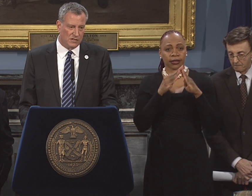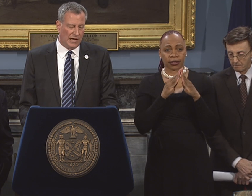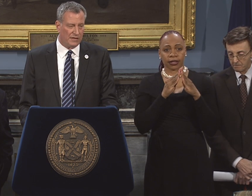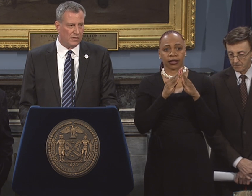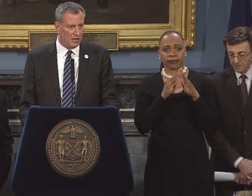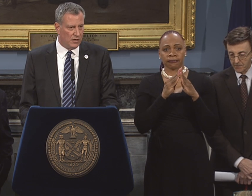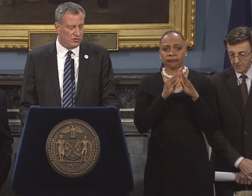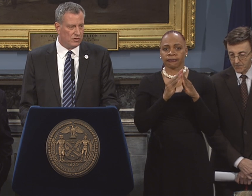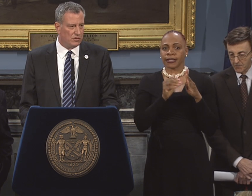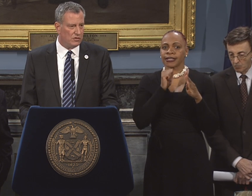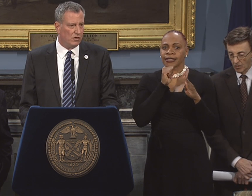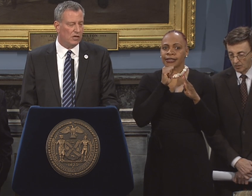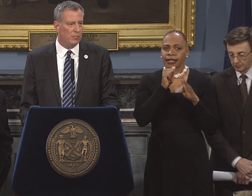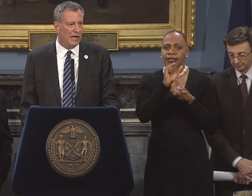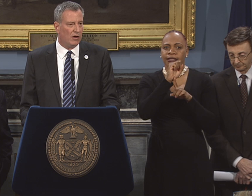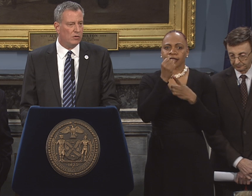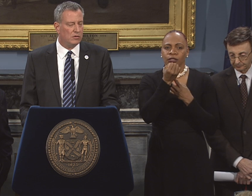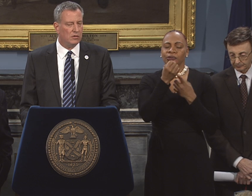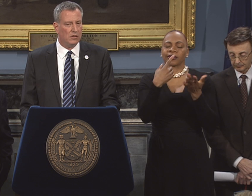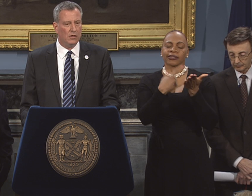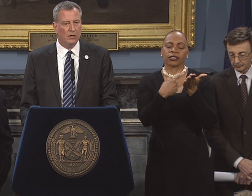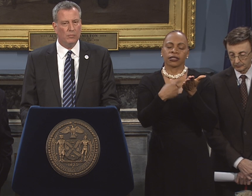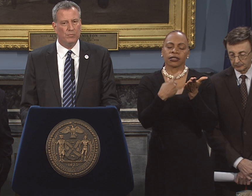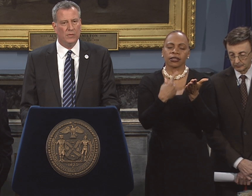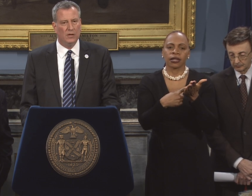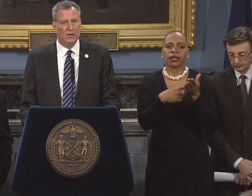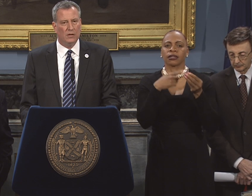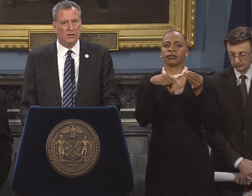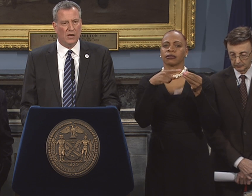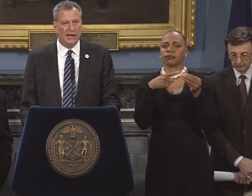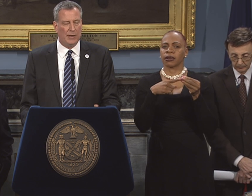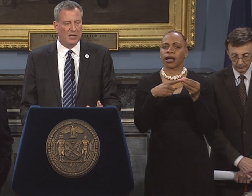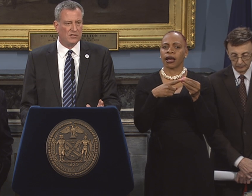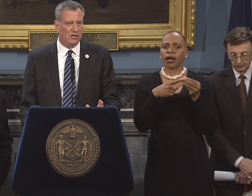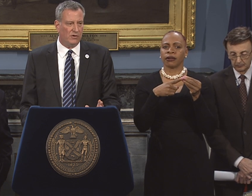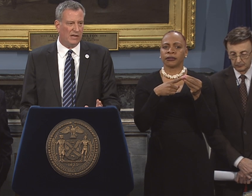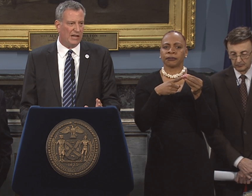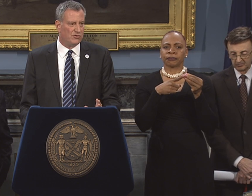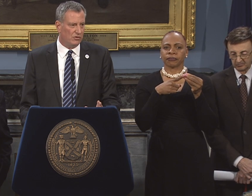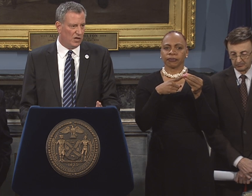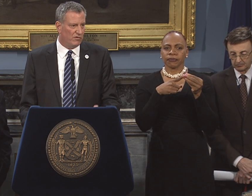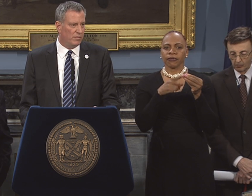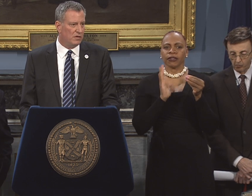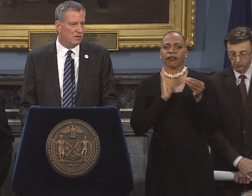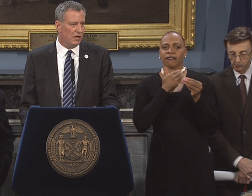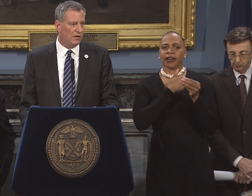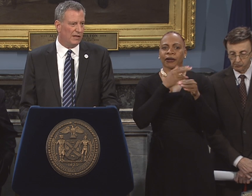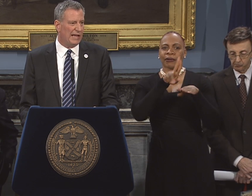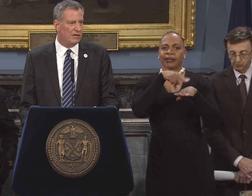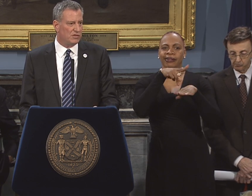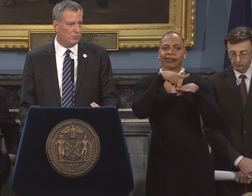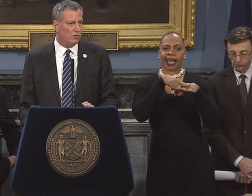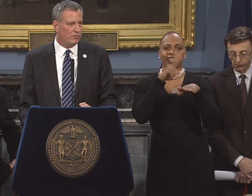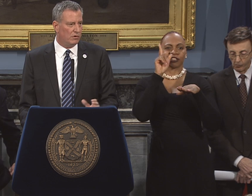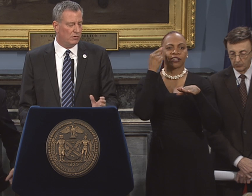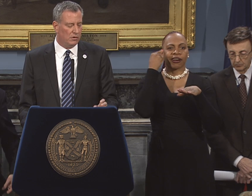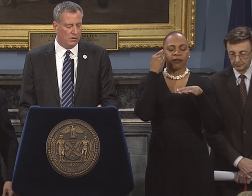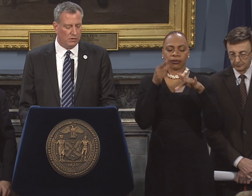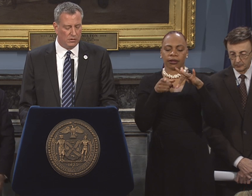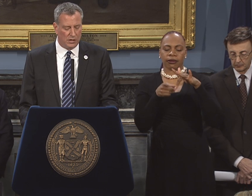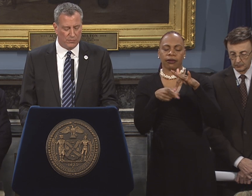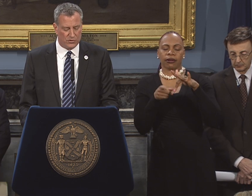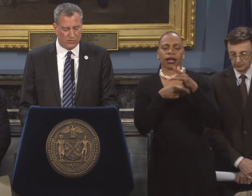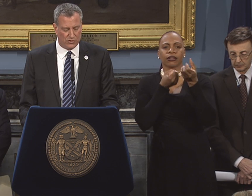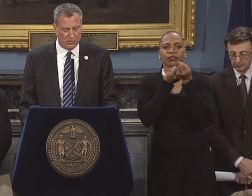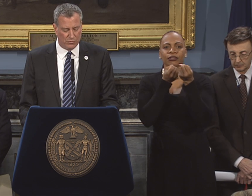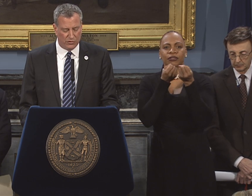This is not the occasion to talk about the dynamics of our national government and the lack of support